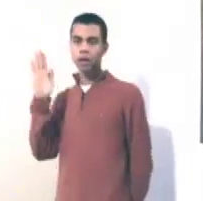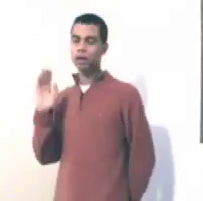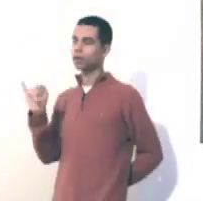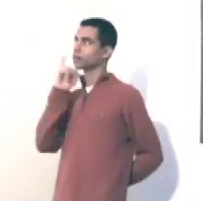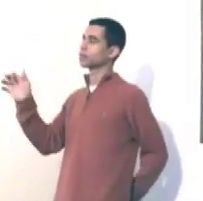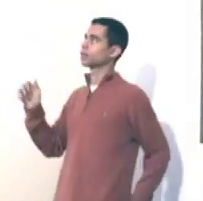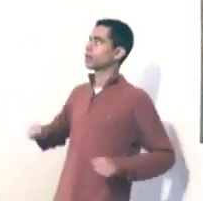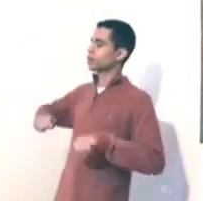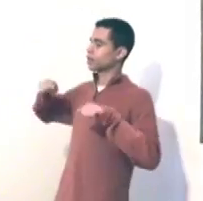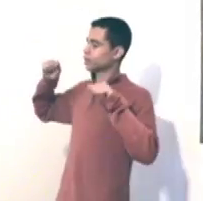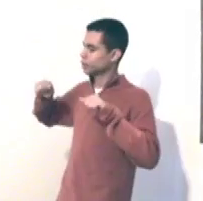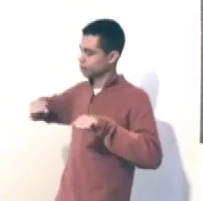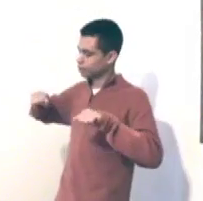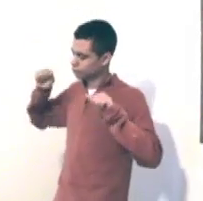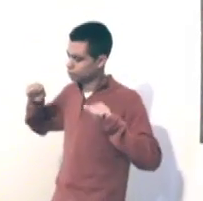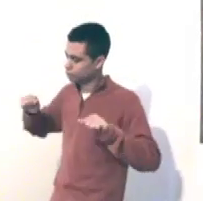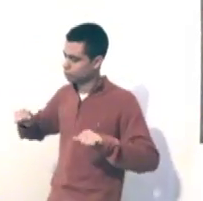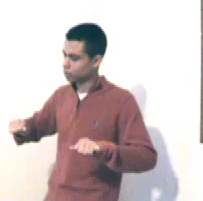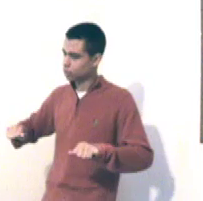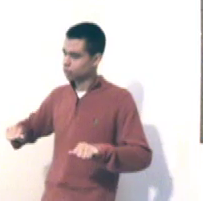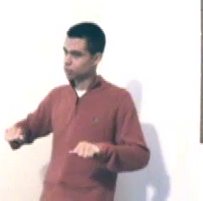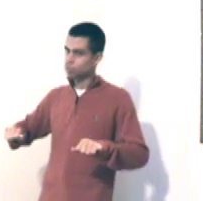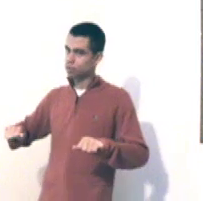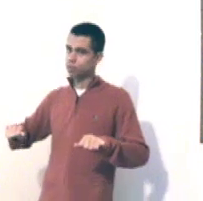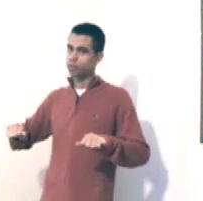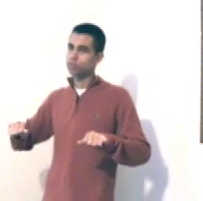God is able.